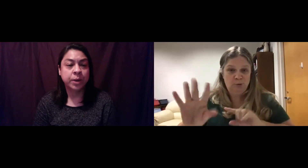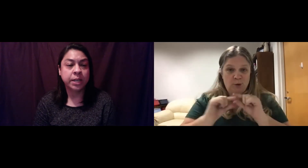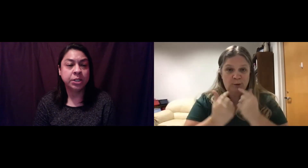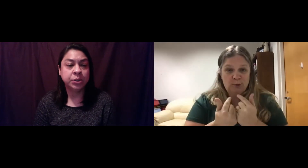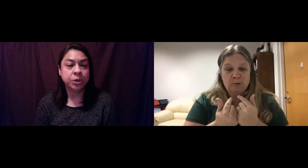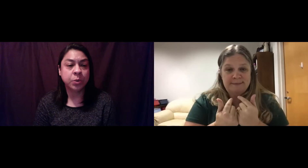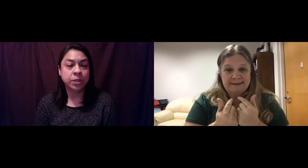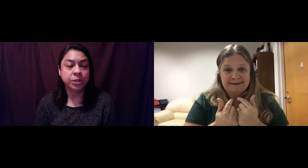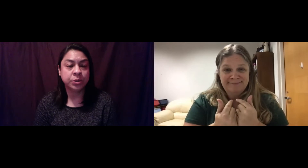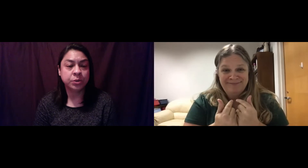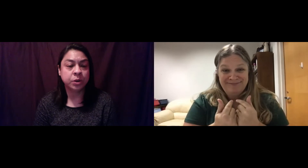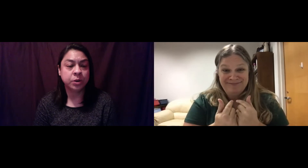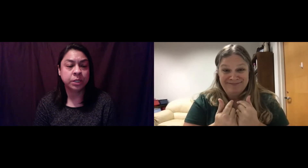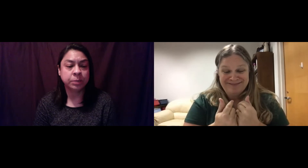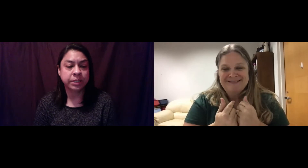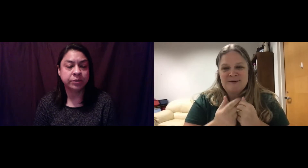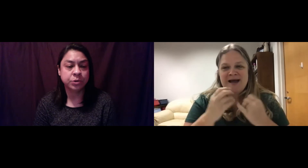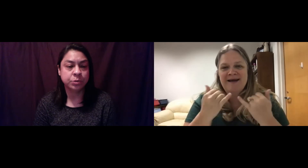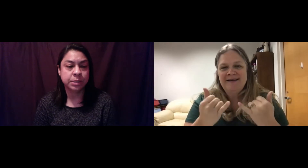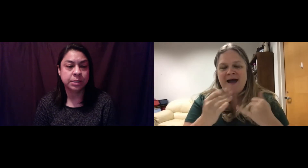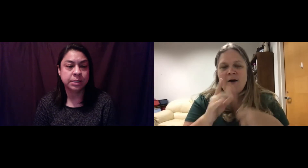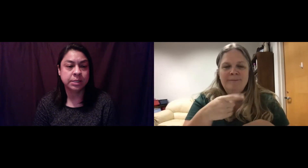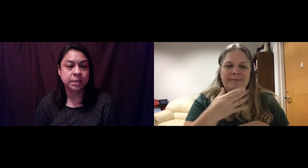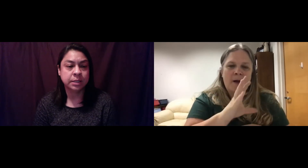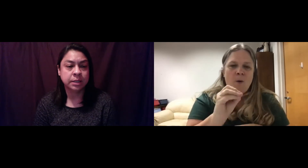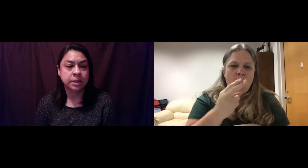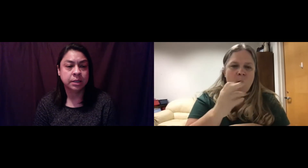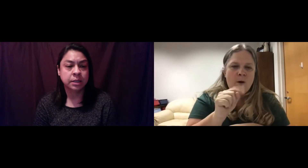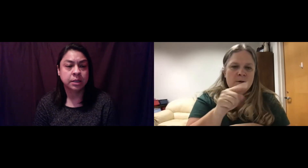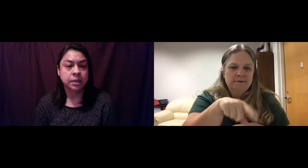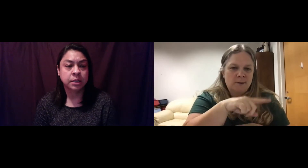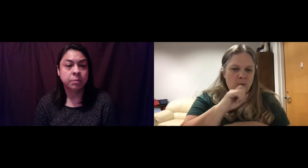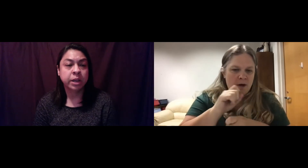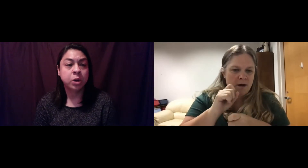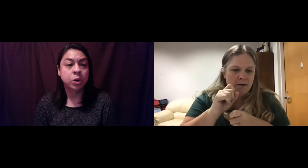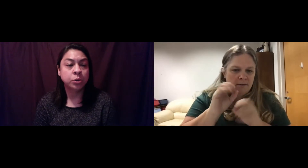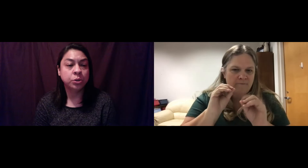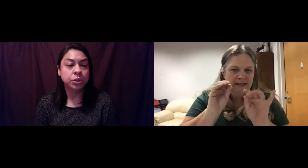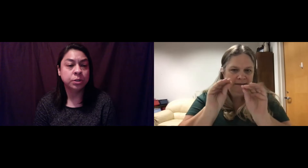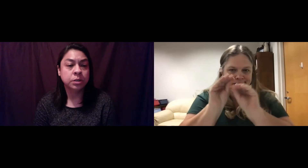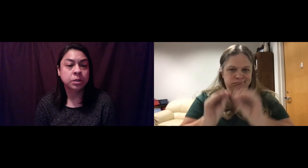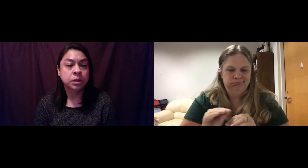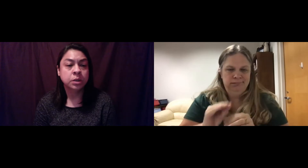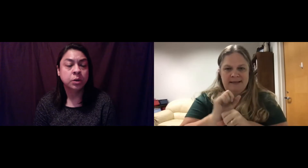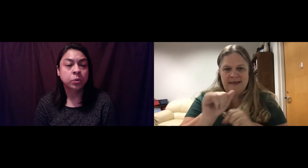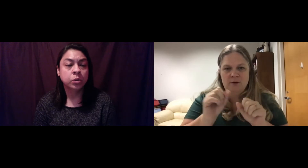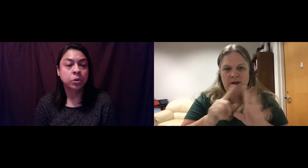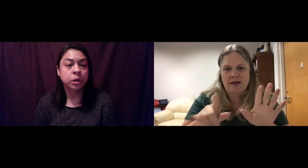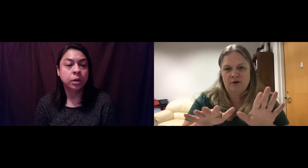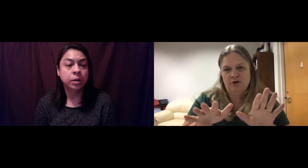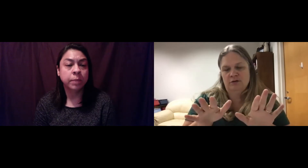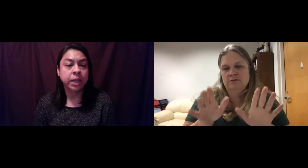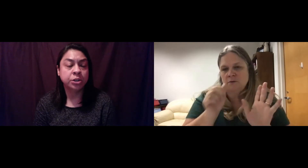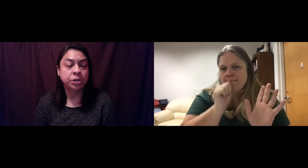We ready to go into our respective groups? My co-hosts